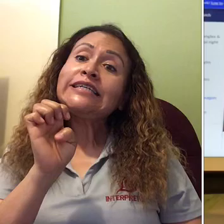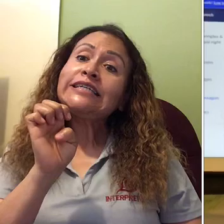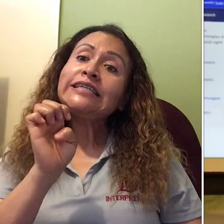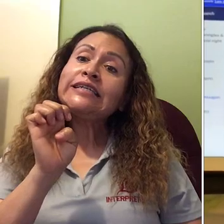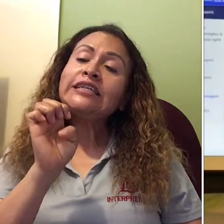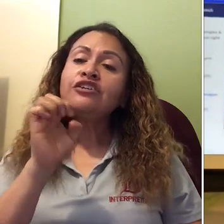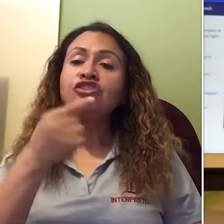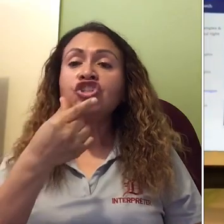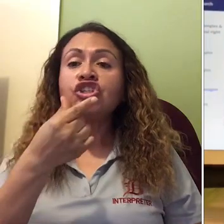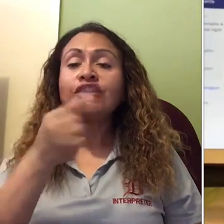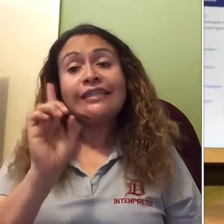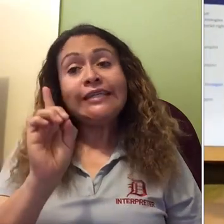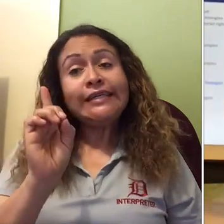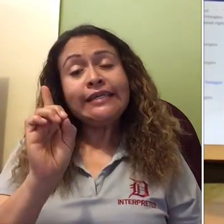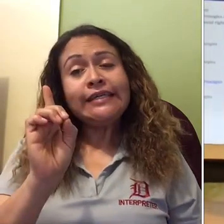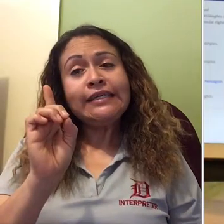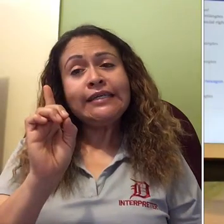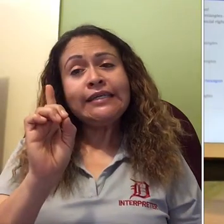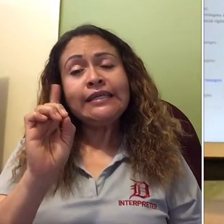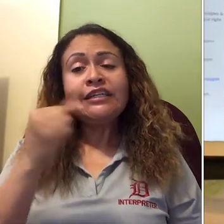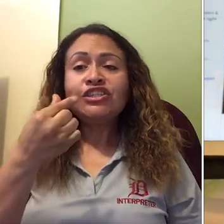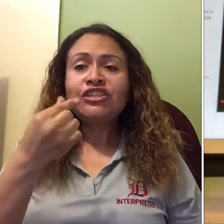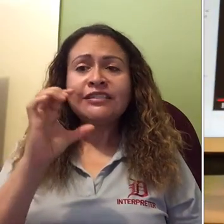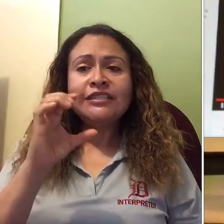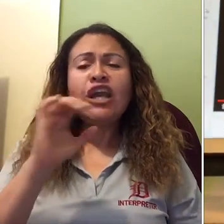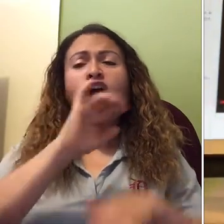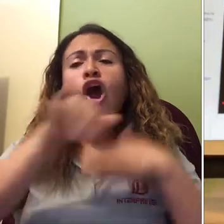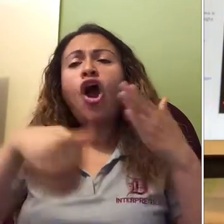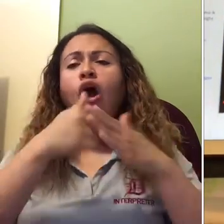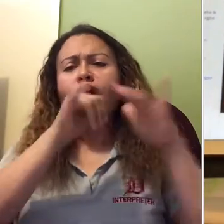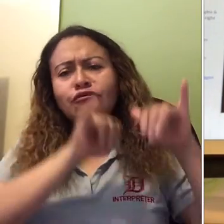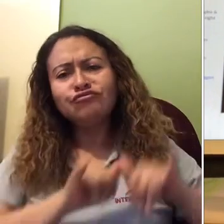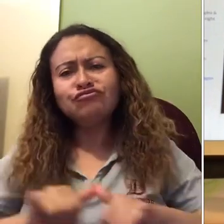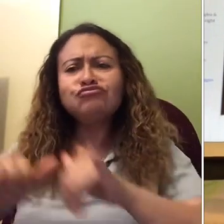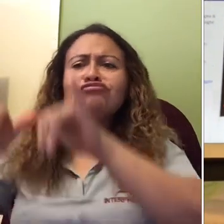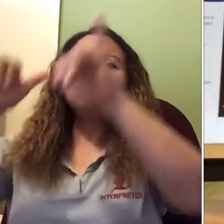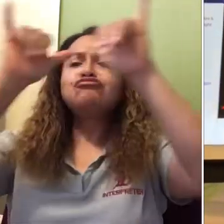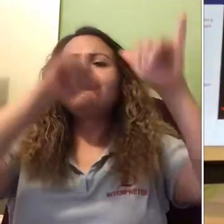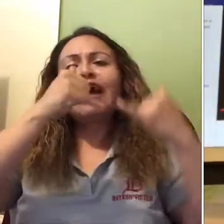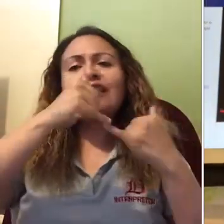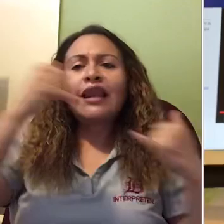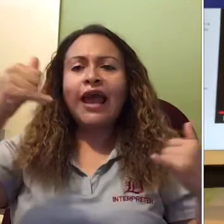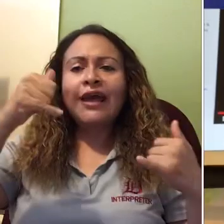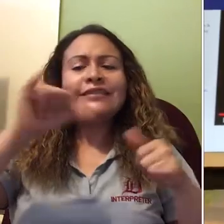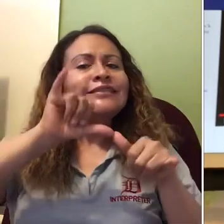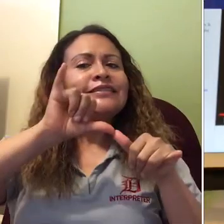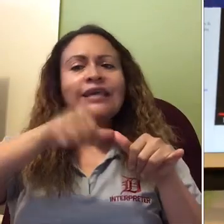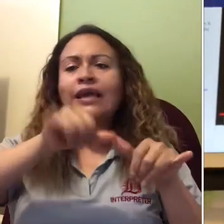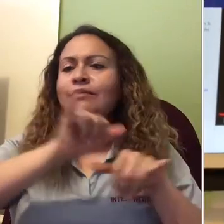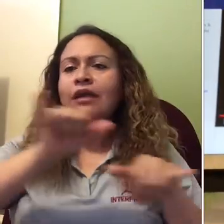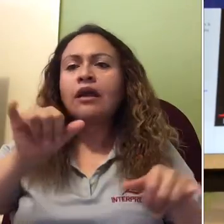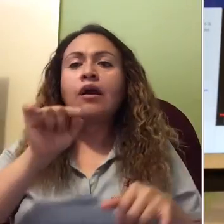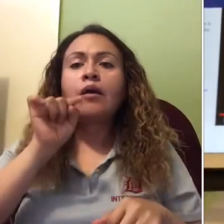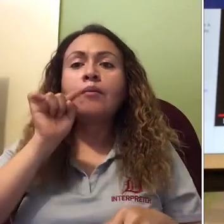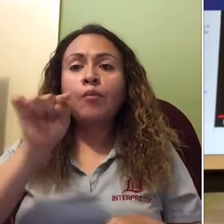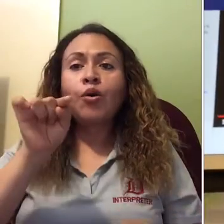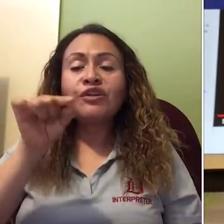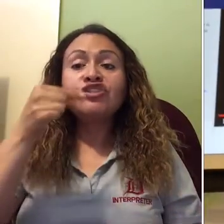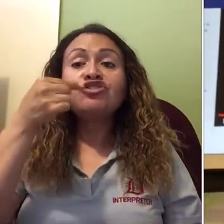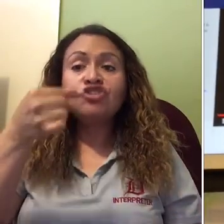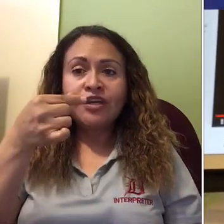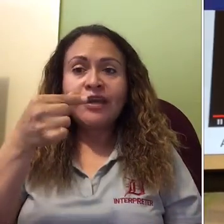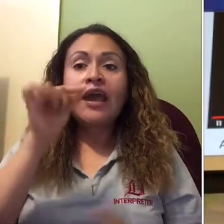there's GD, there's GC. All of these lengths are going to be the same. So there's a point G, which we can call the